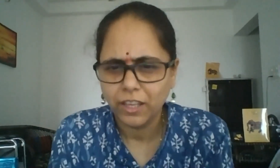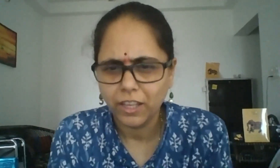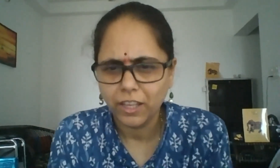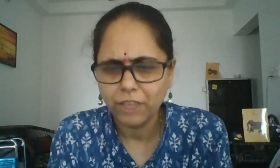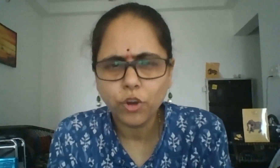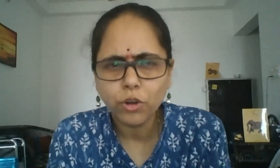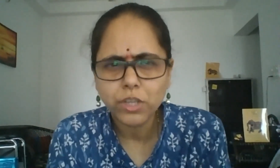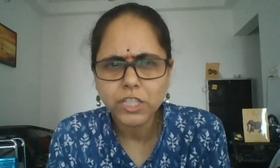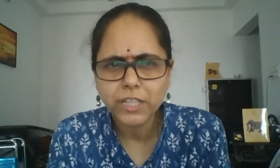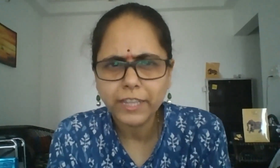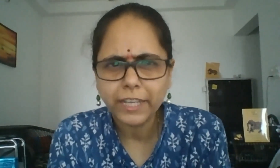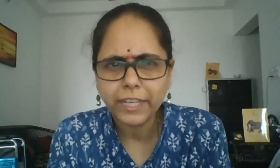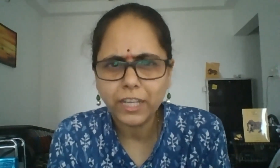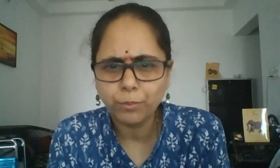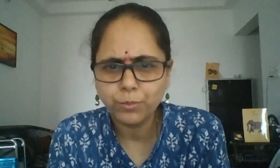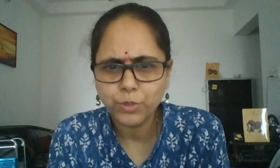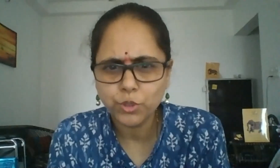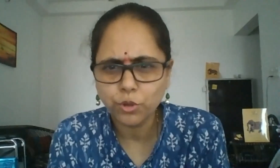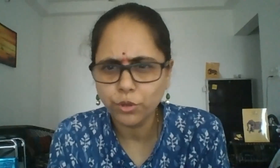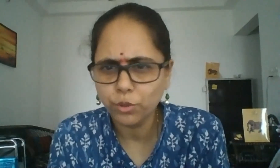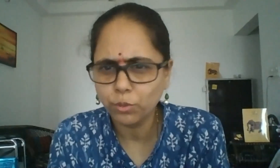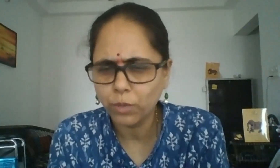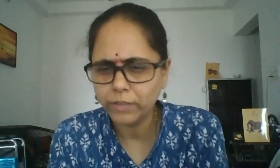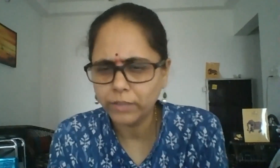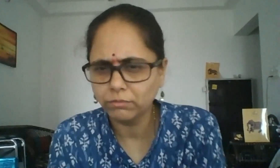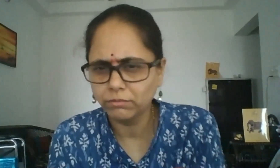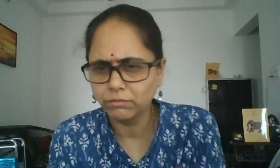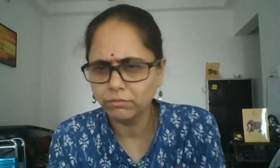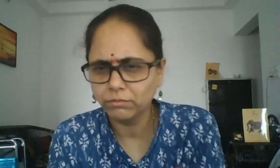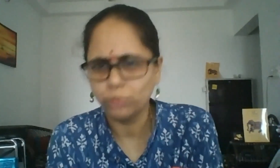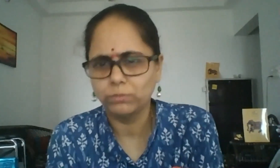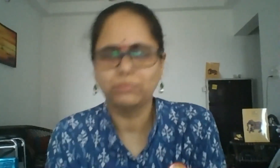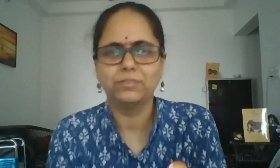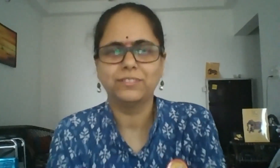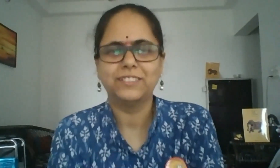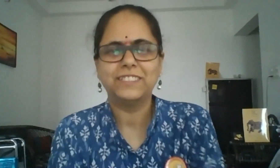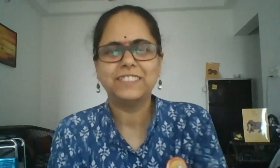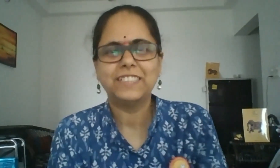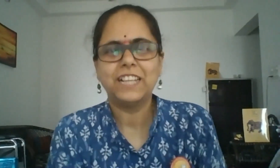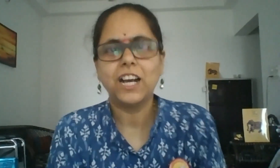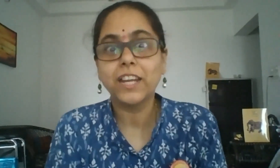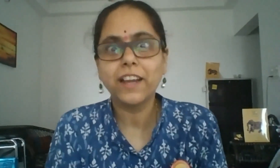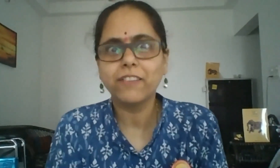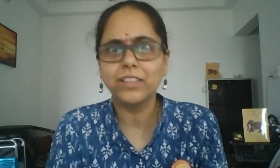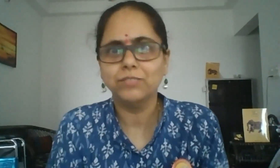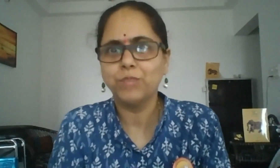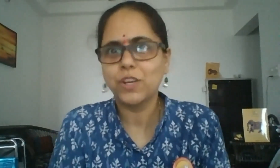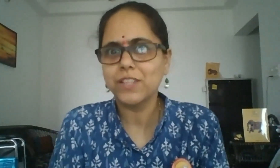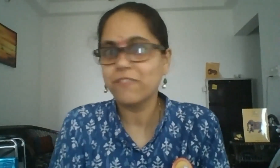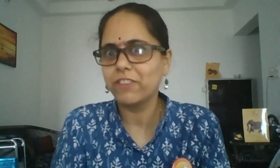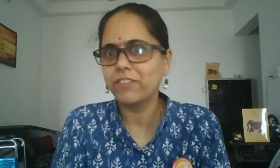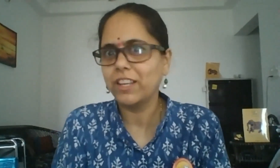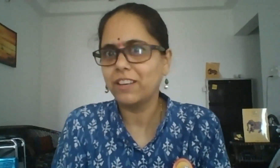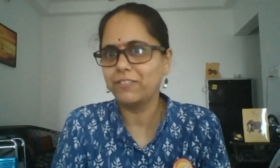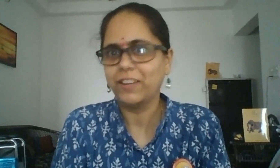If no question, then I'll show you one video. A Kannada one, because everyone will love Kannada,